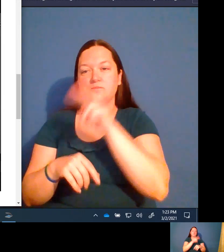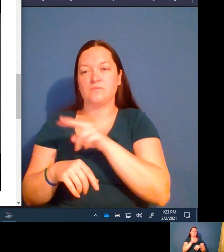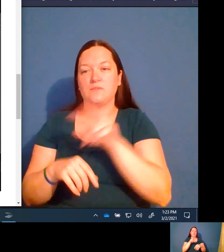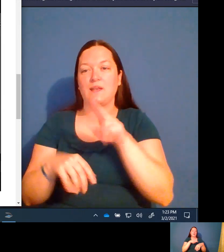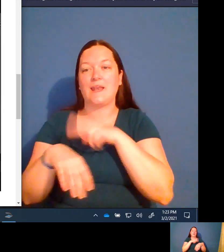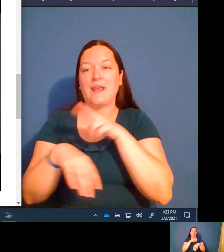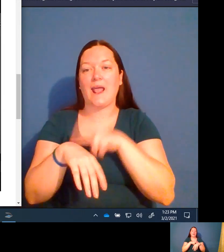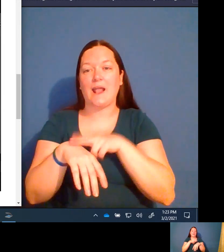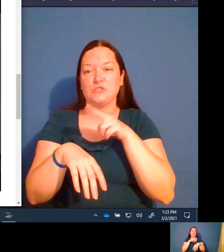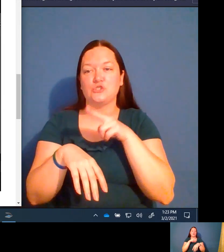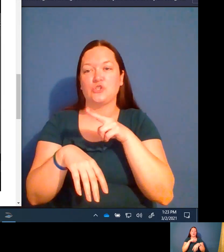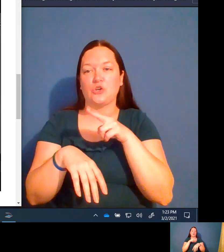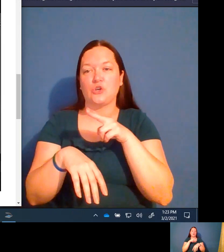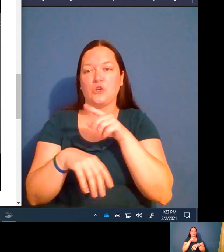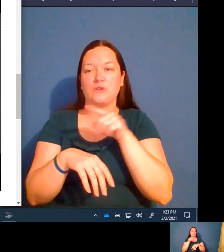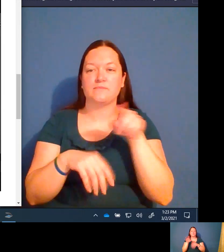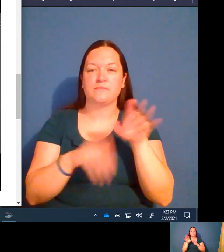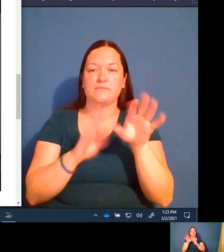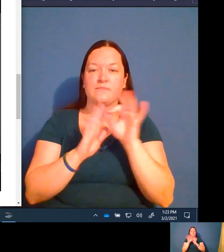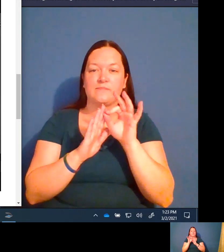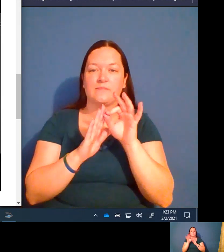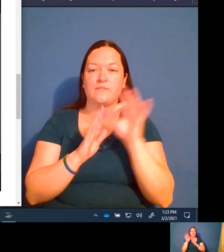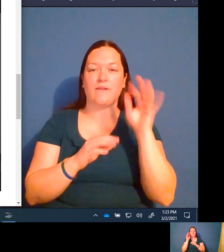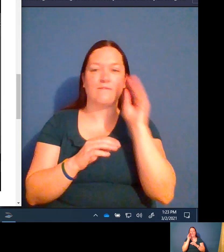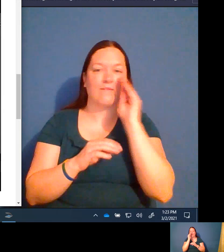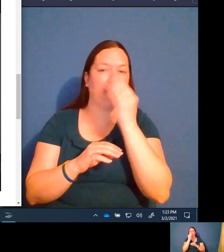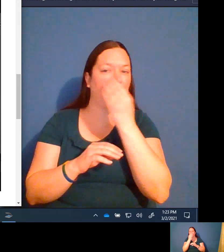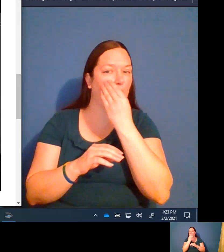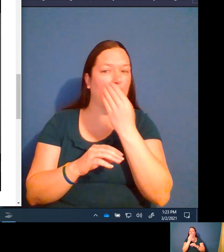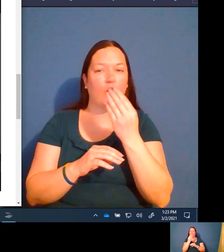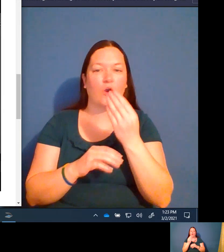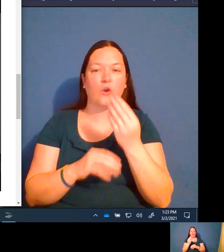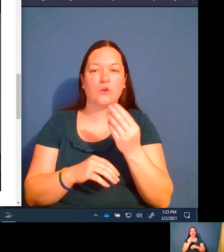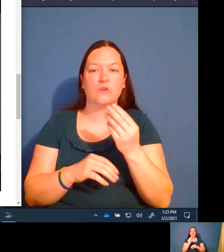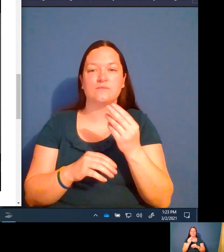nature, and I'm going to go to maybe flowers.